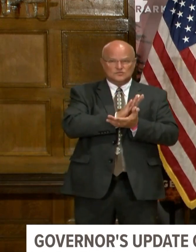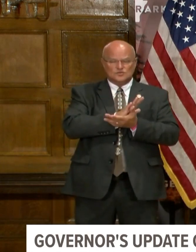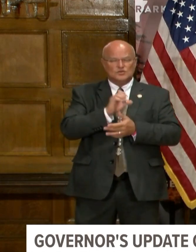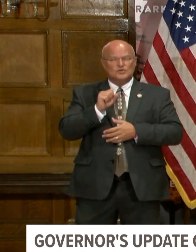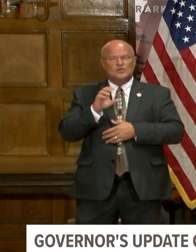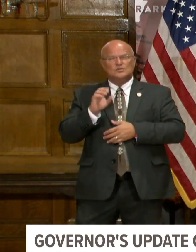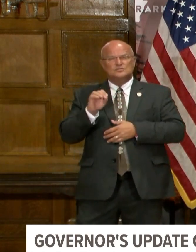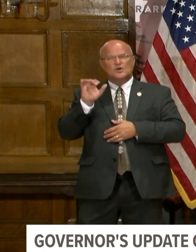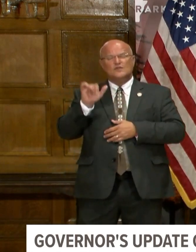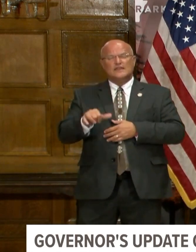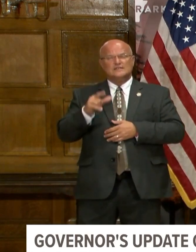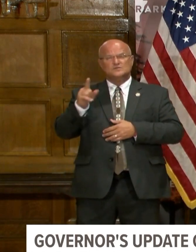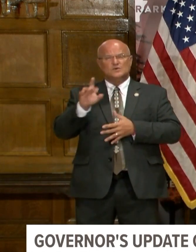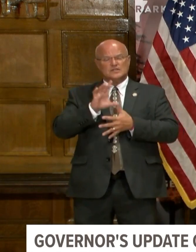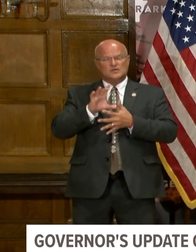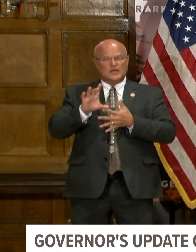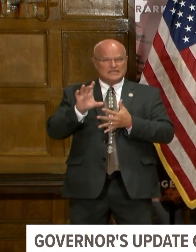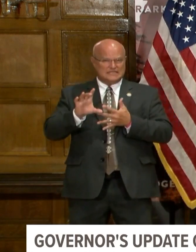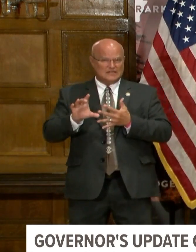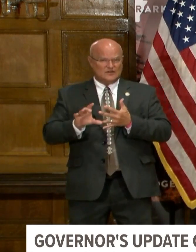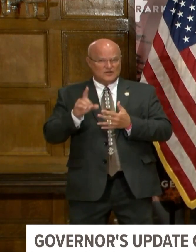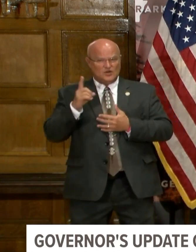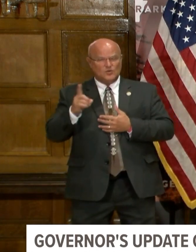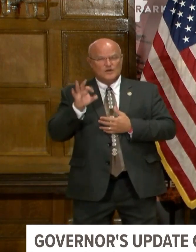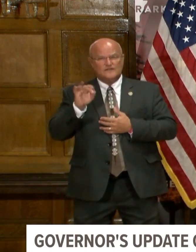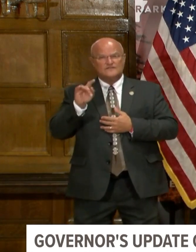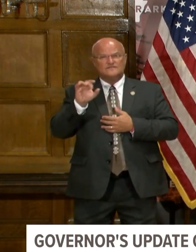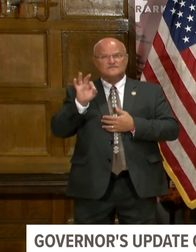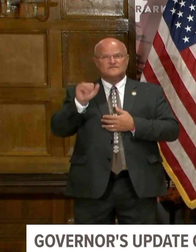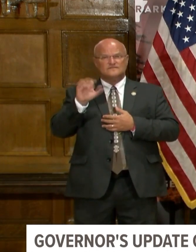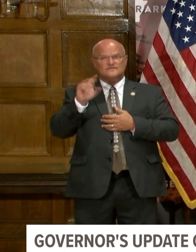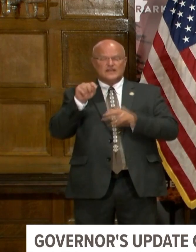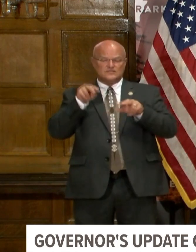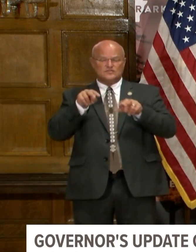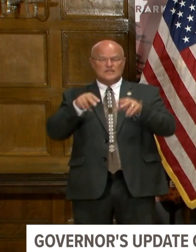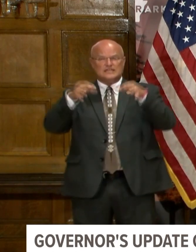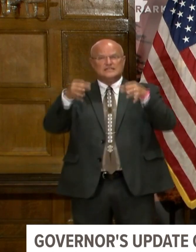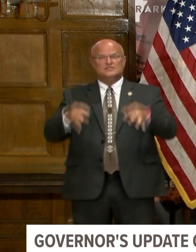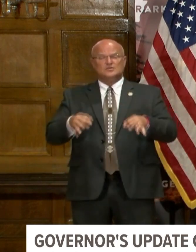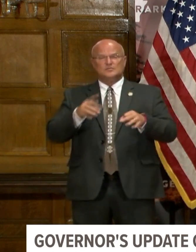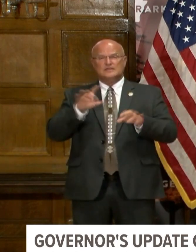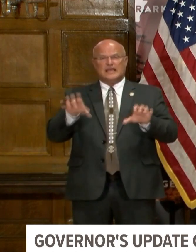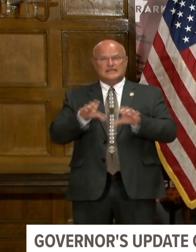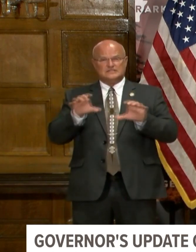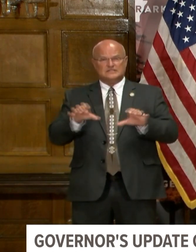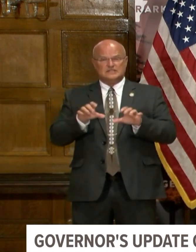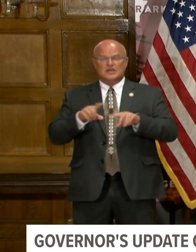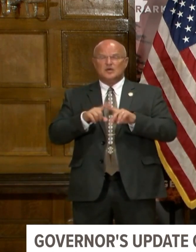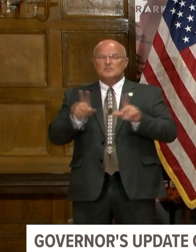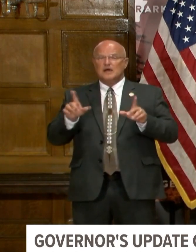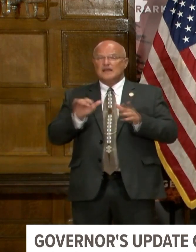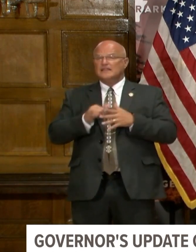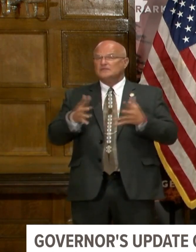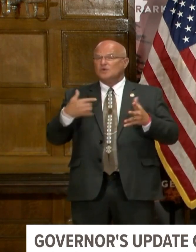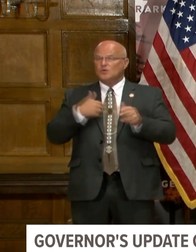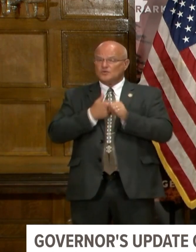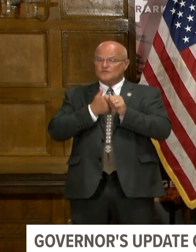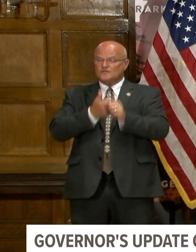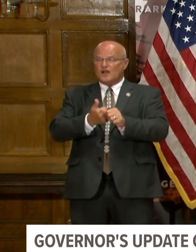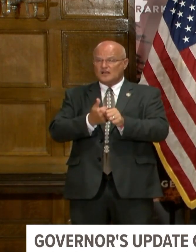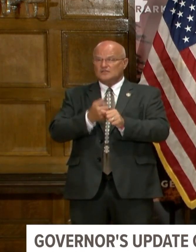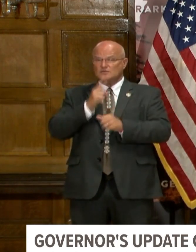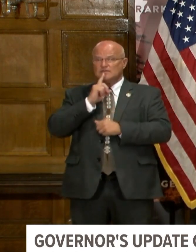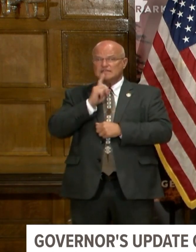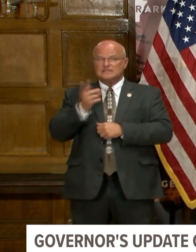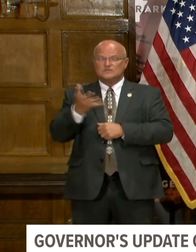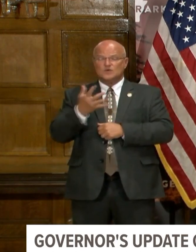And so that's one criteria or one fact that you look at in determining the action. But that's what we're following